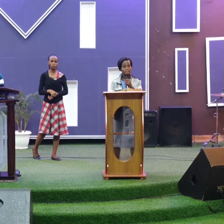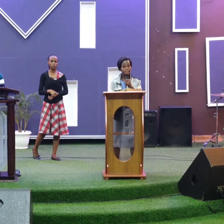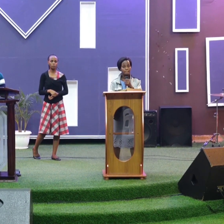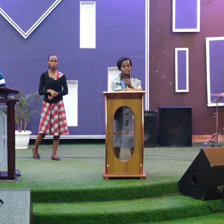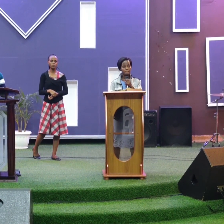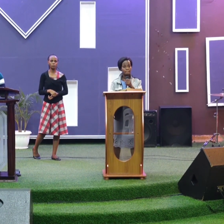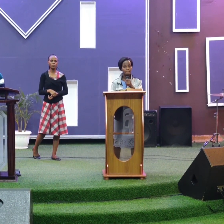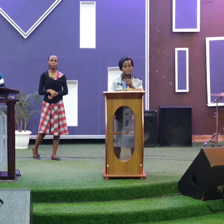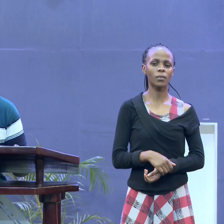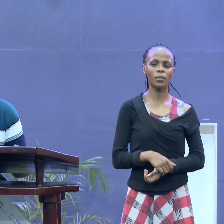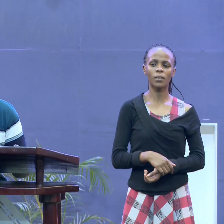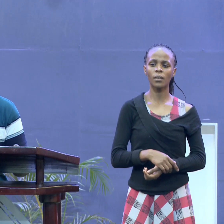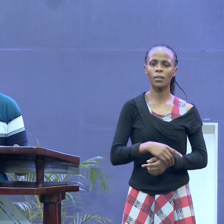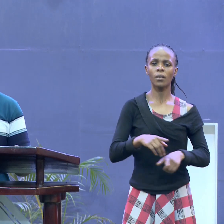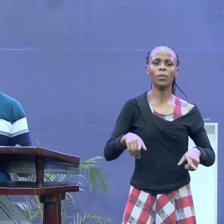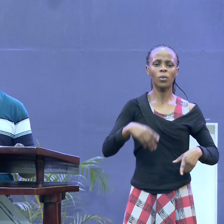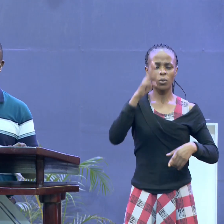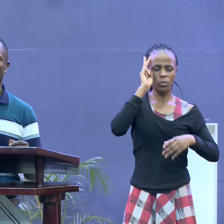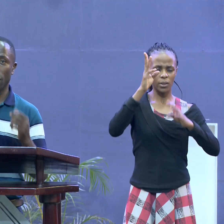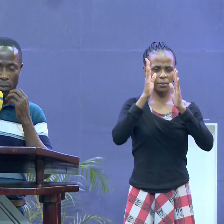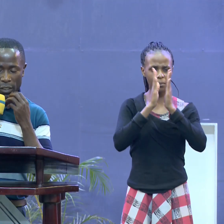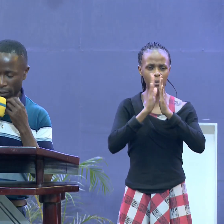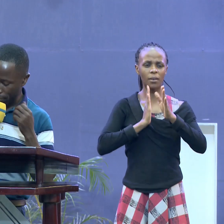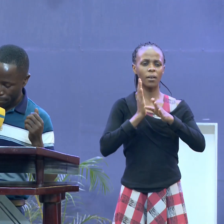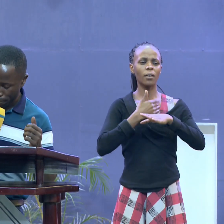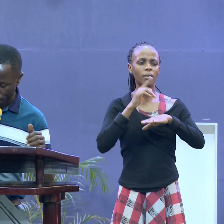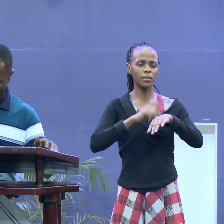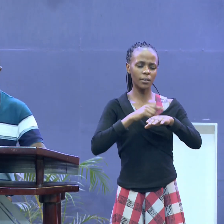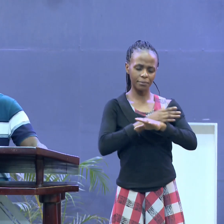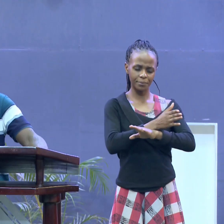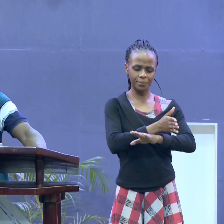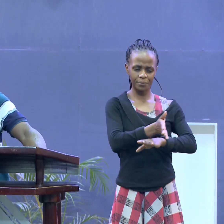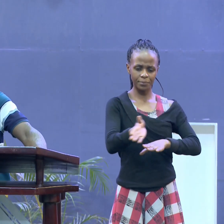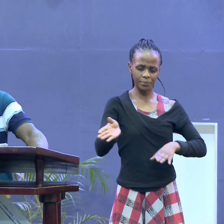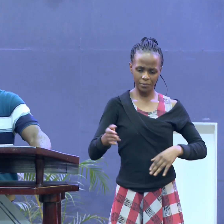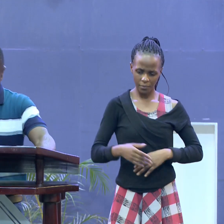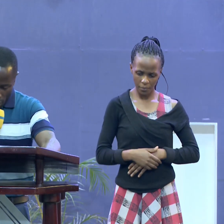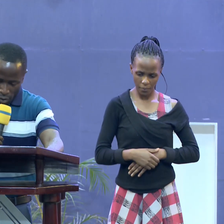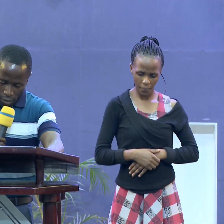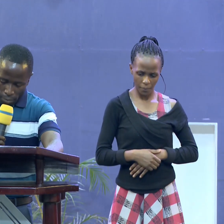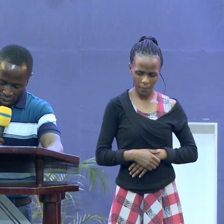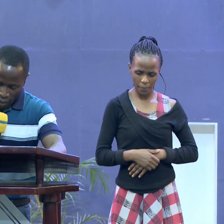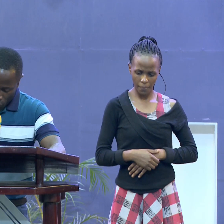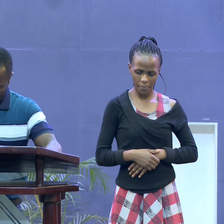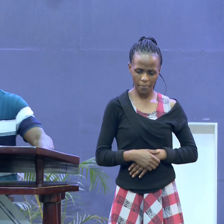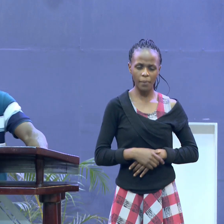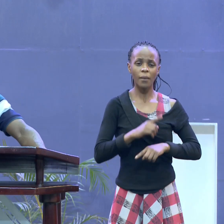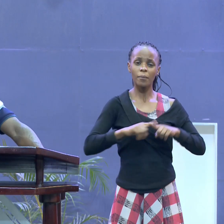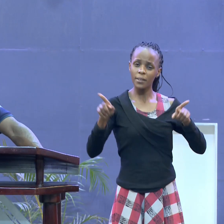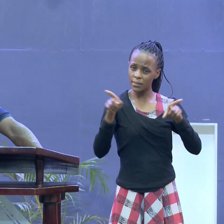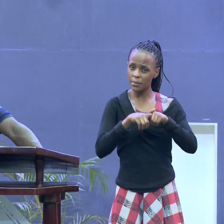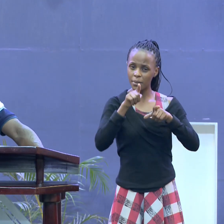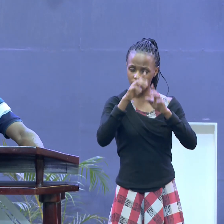We are going to pray. Our time is fast spent. Tugenda kusaba, obudde bwaffe bugendedde ddala. But as you